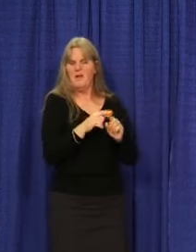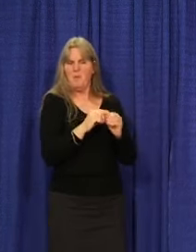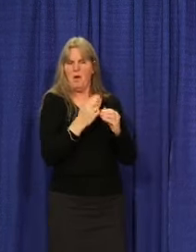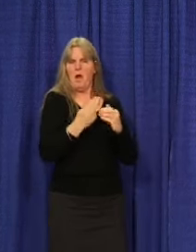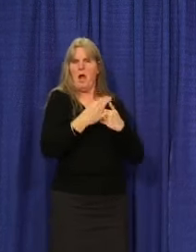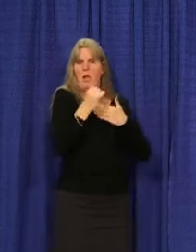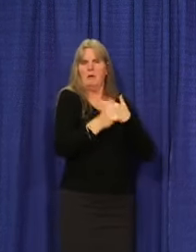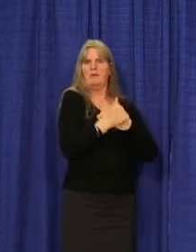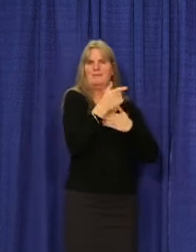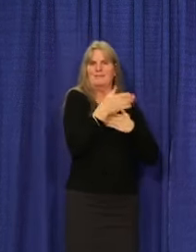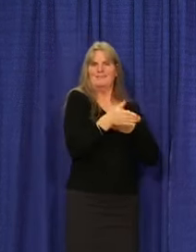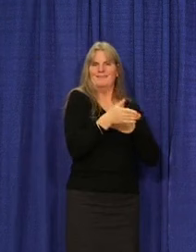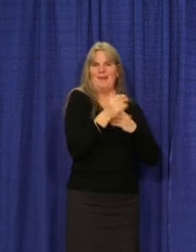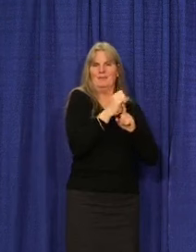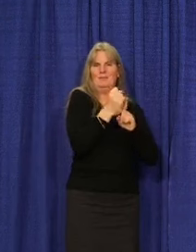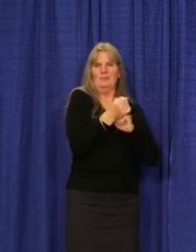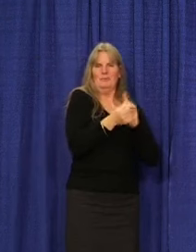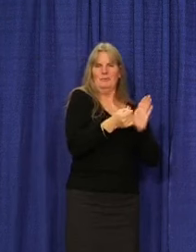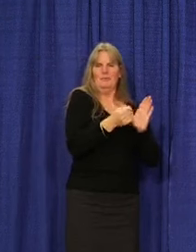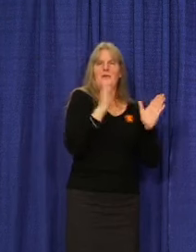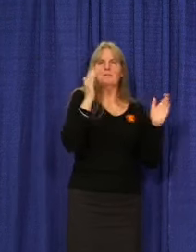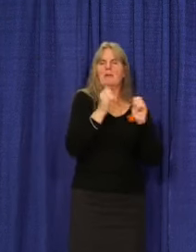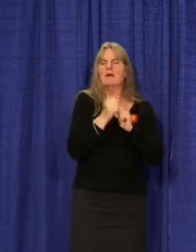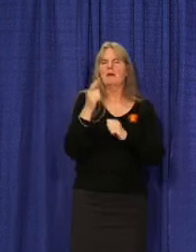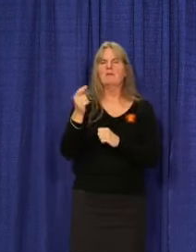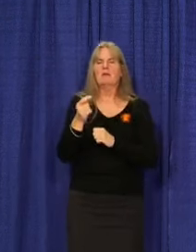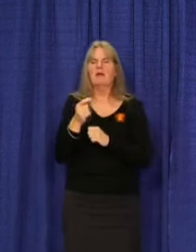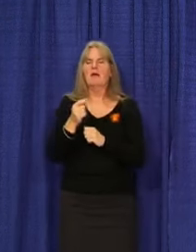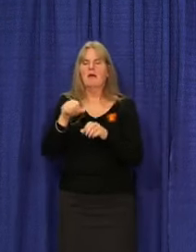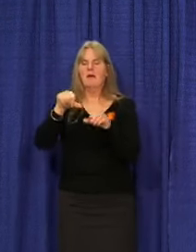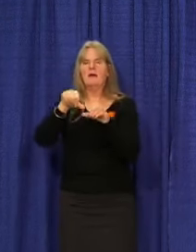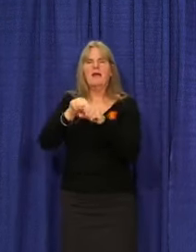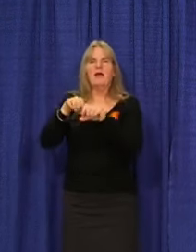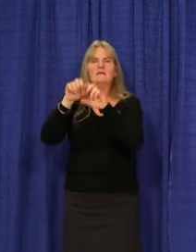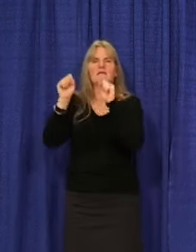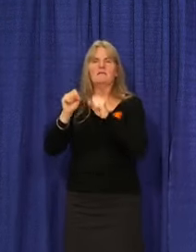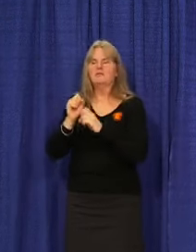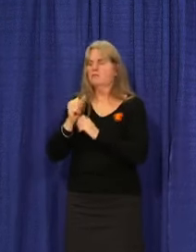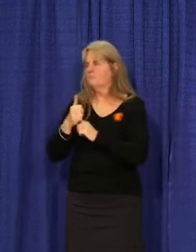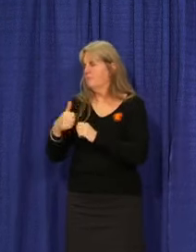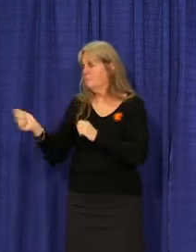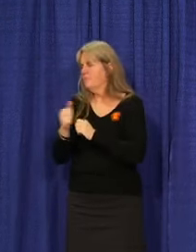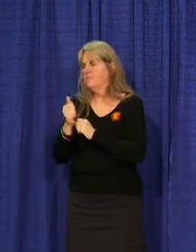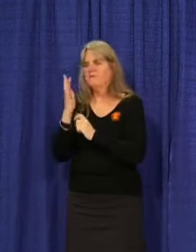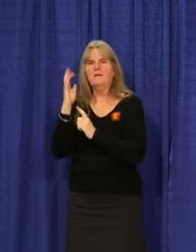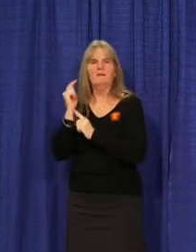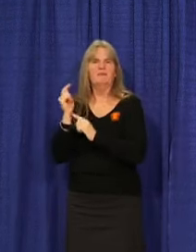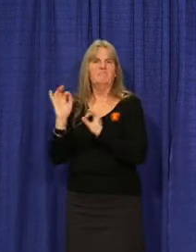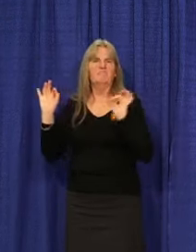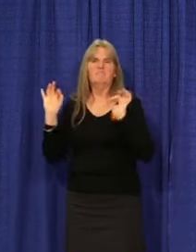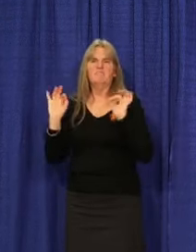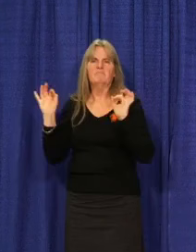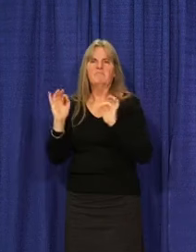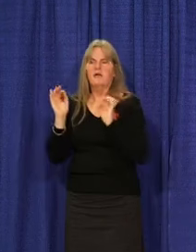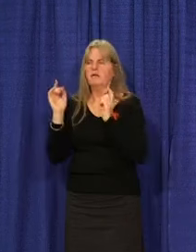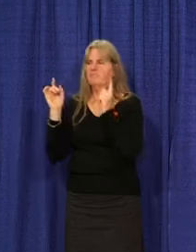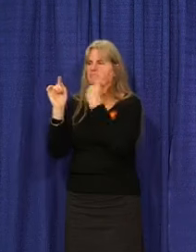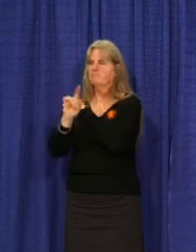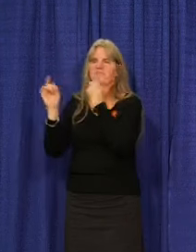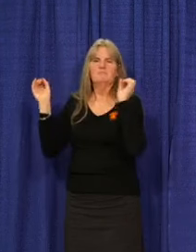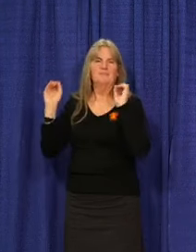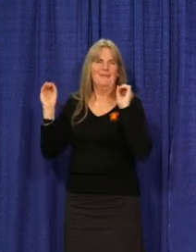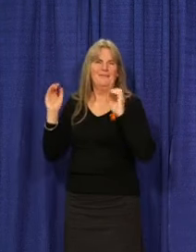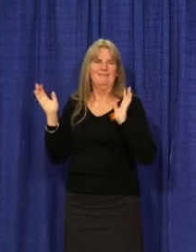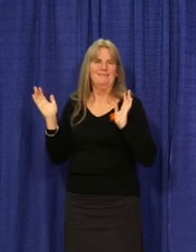risk interaction versus stopping at a gas station for 5 minutes and with no significant interaction with